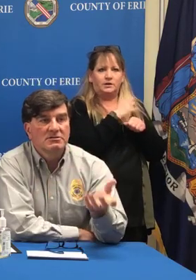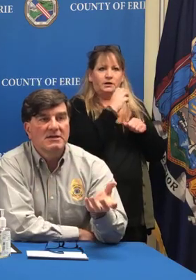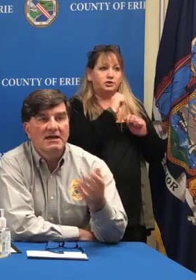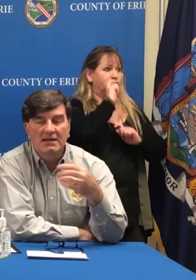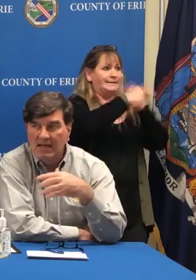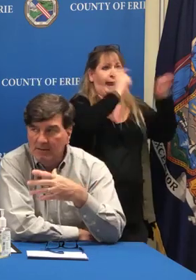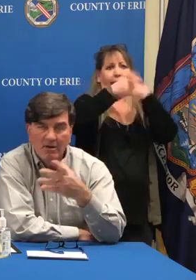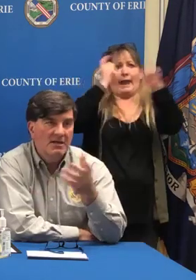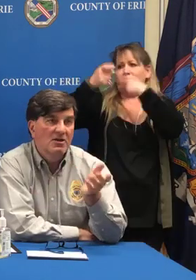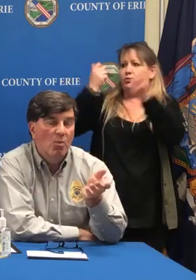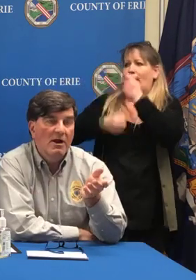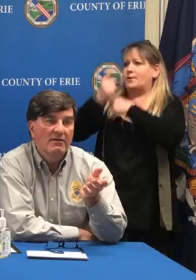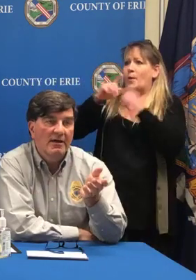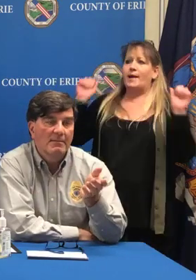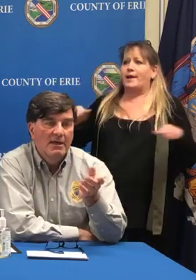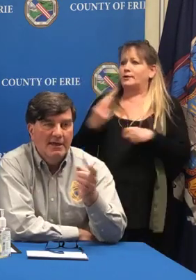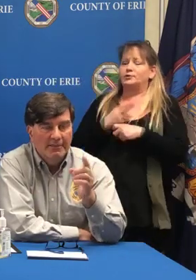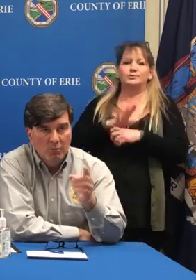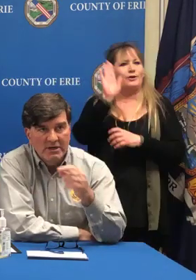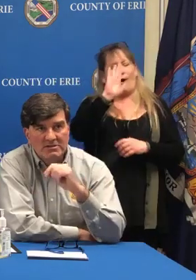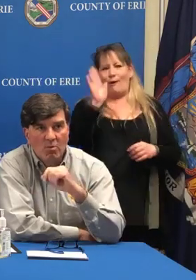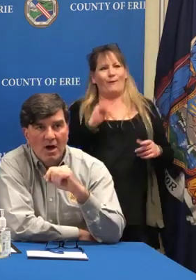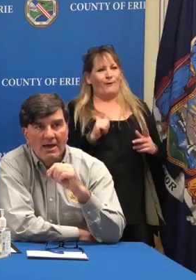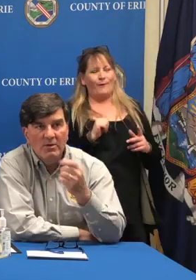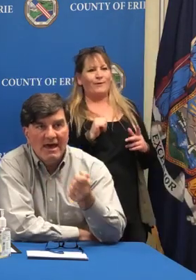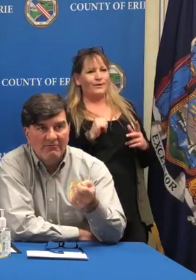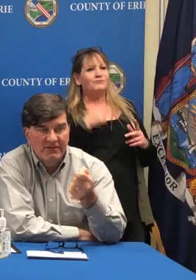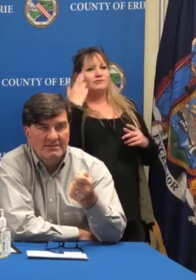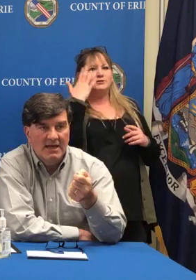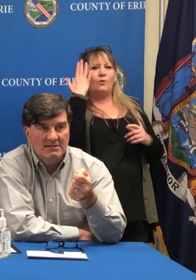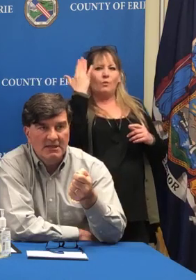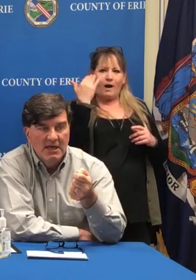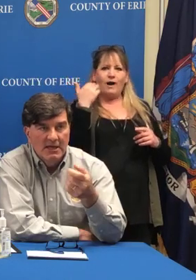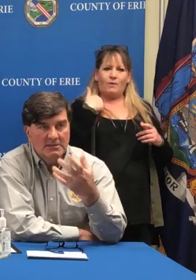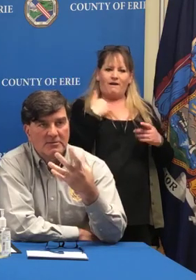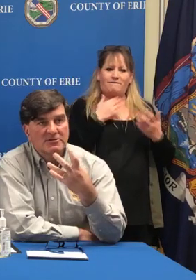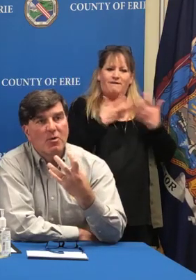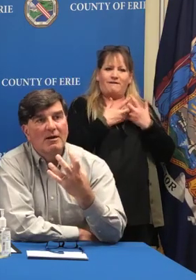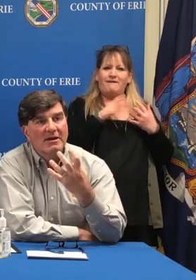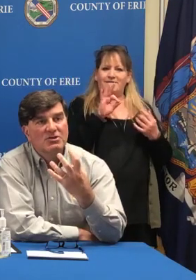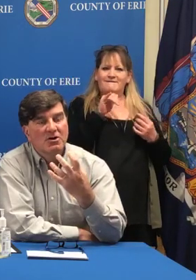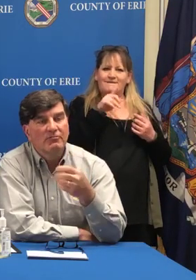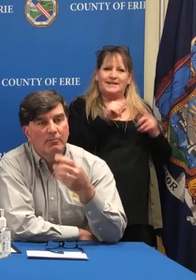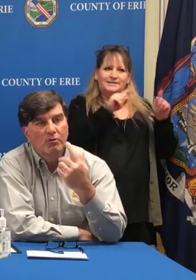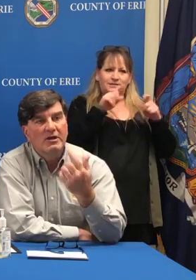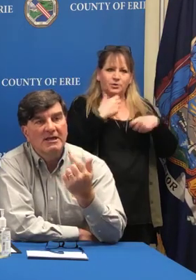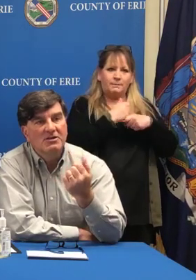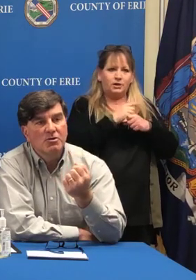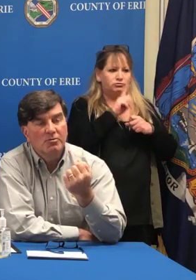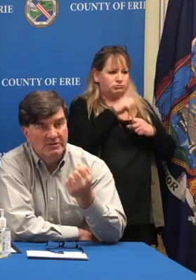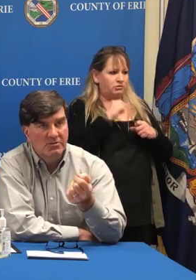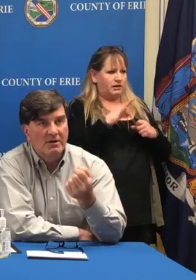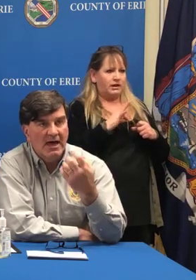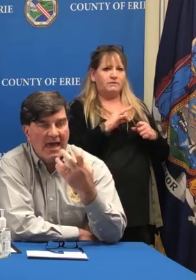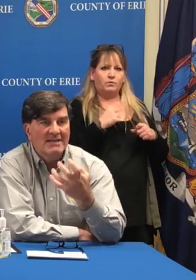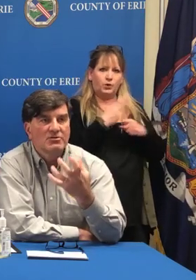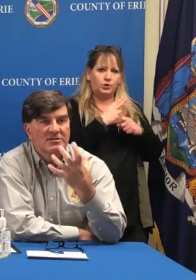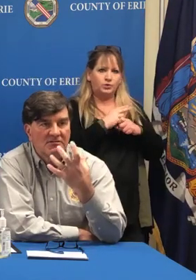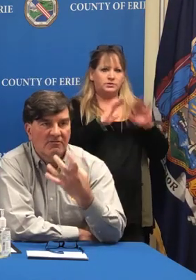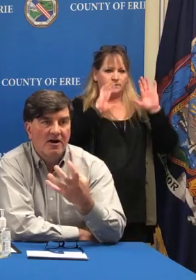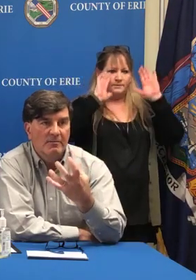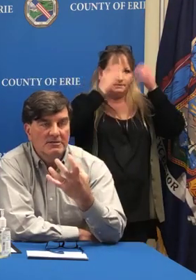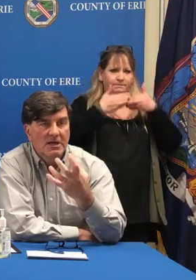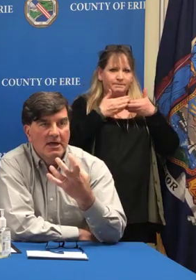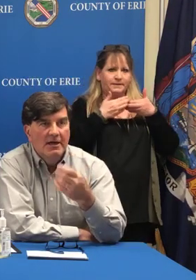that you just take and anybody can wear them. And the reason why we have fit testing is because we want to make sure if we're putting you into a